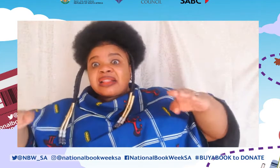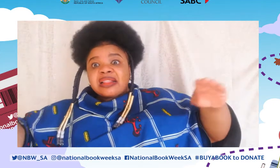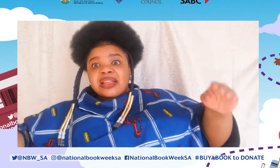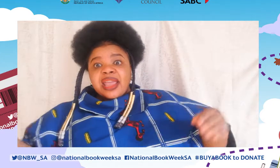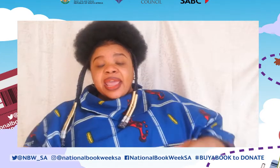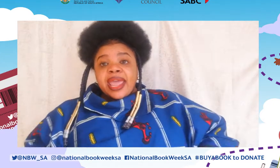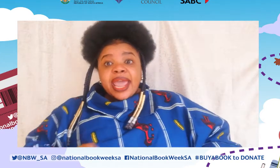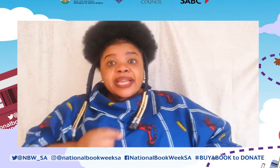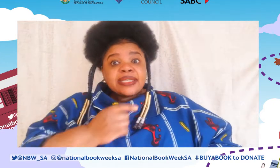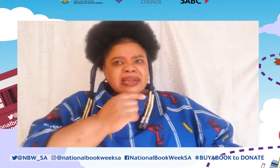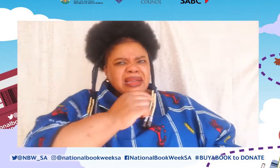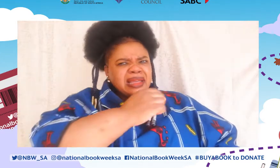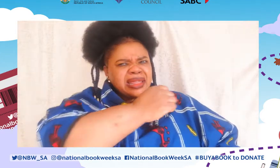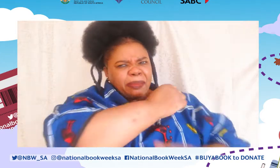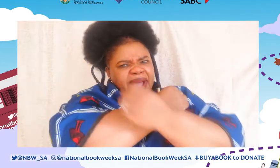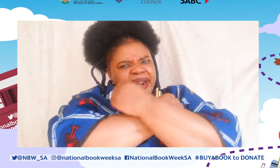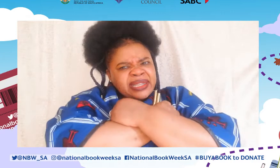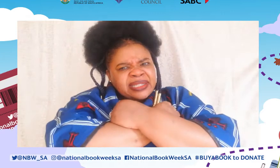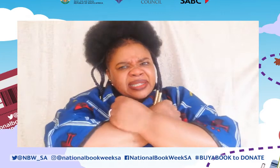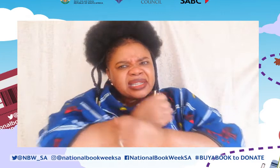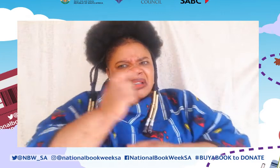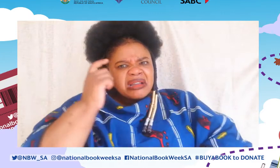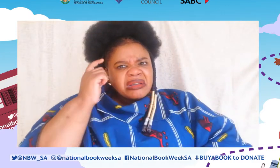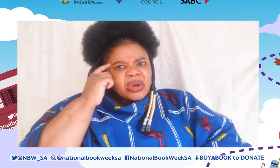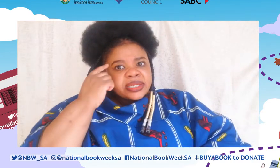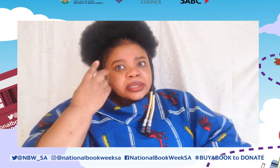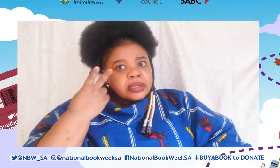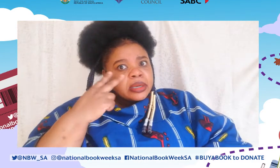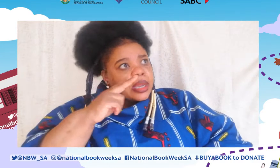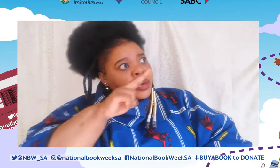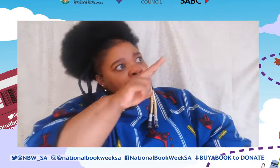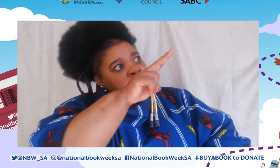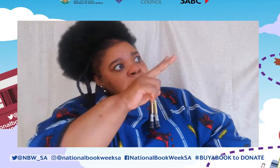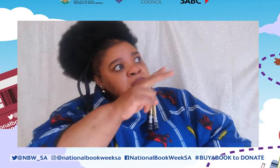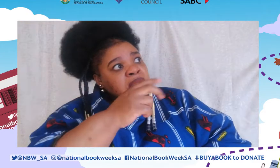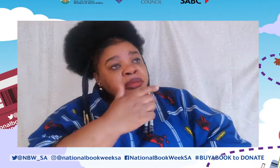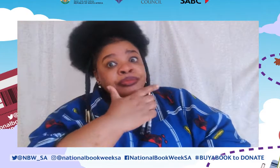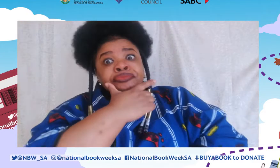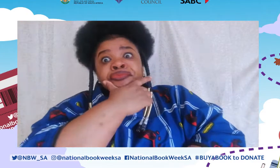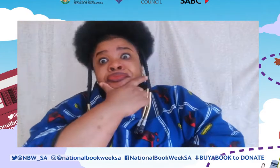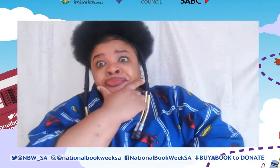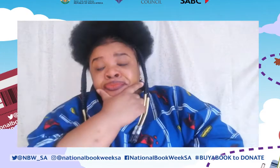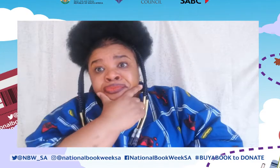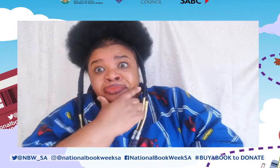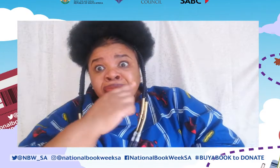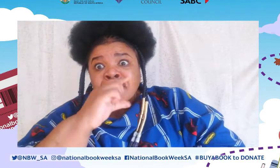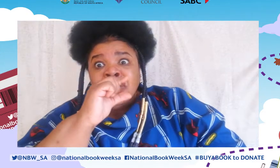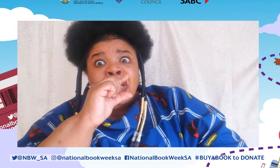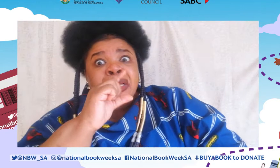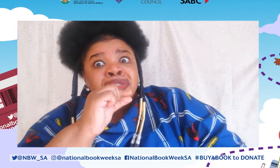hill. And the parents thought and looked,